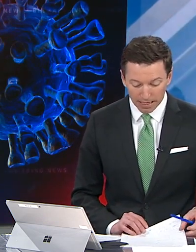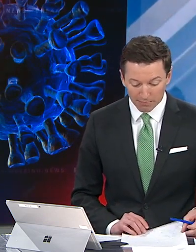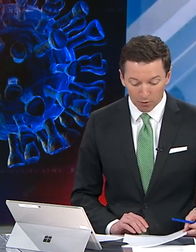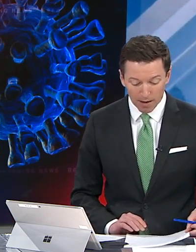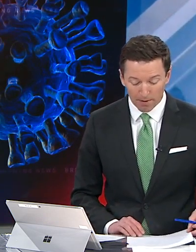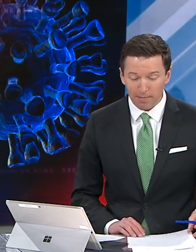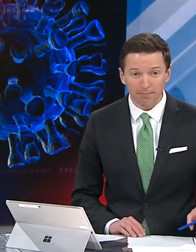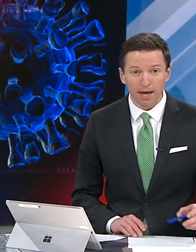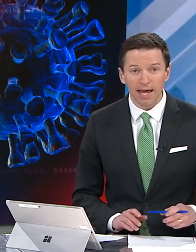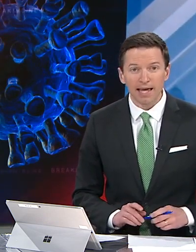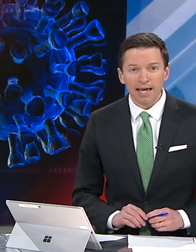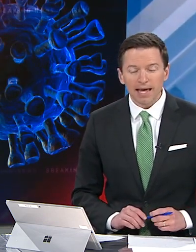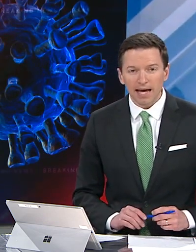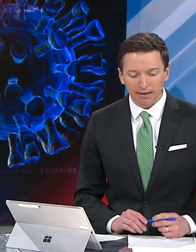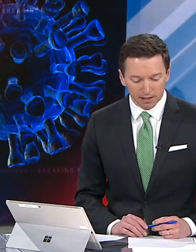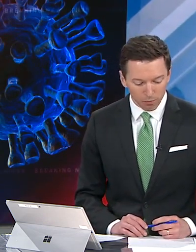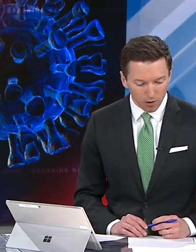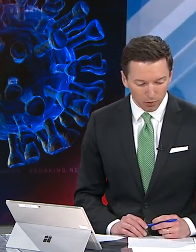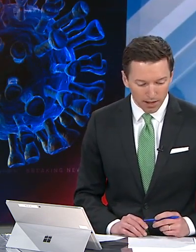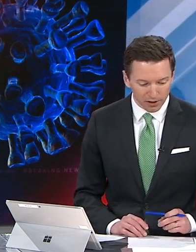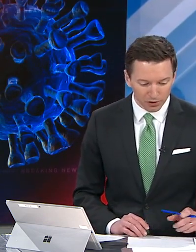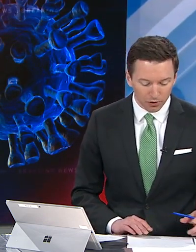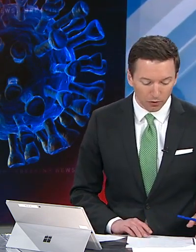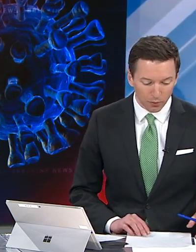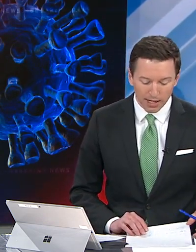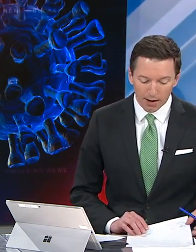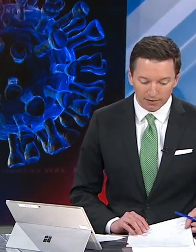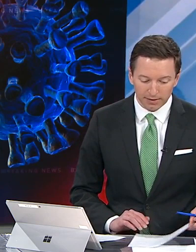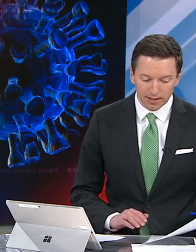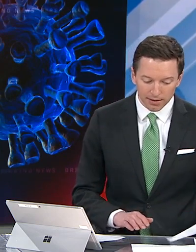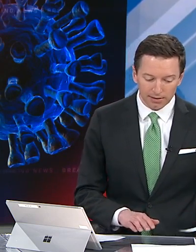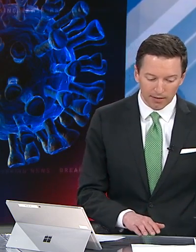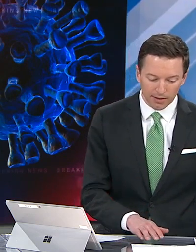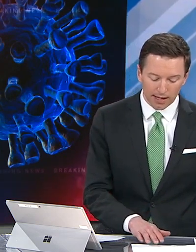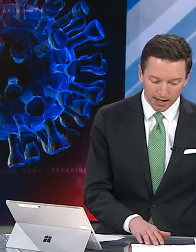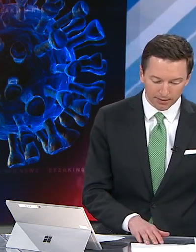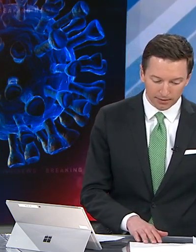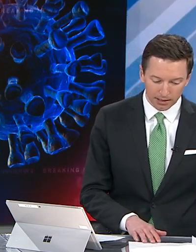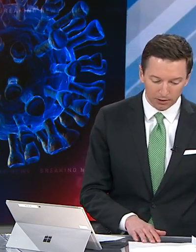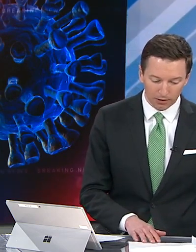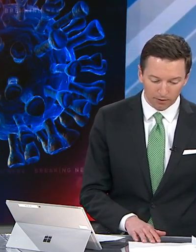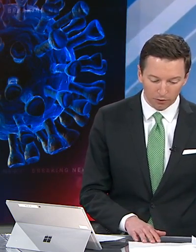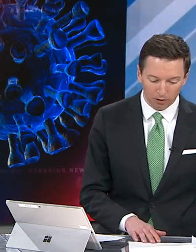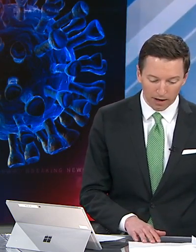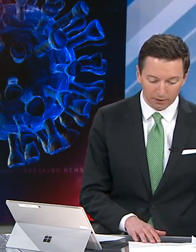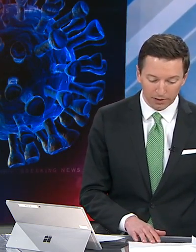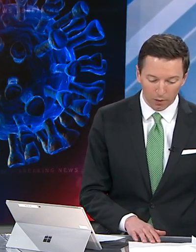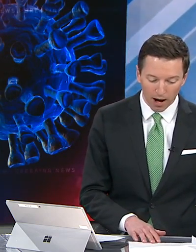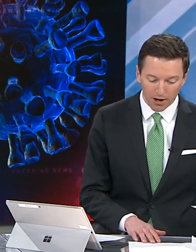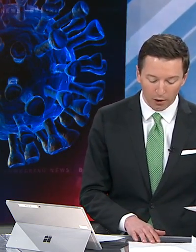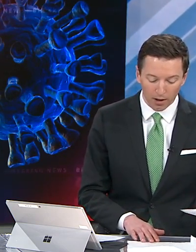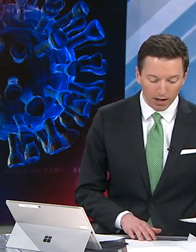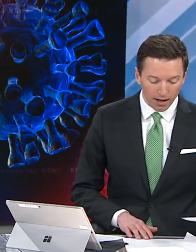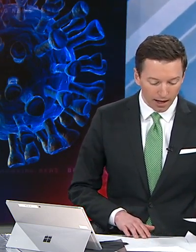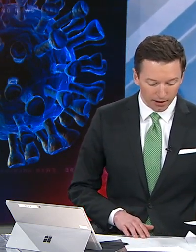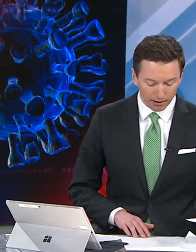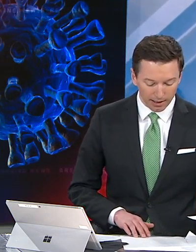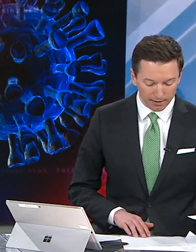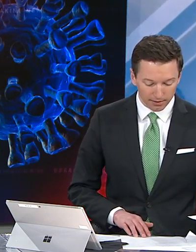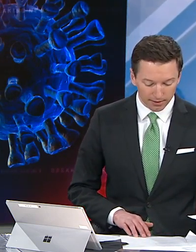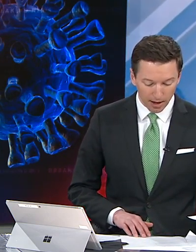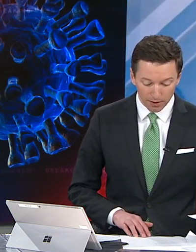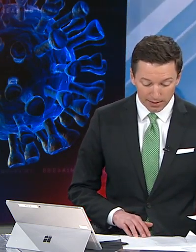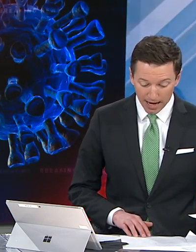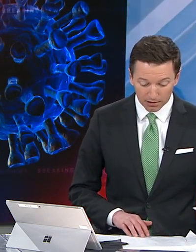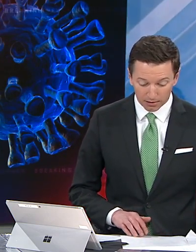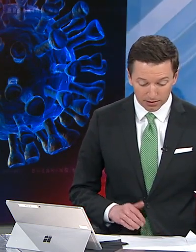maybe late April, maybe mid-May. At this point, we're not sure. We now have 67 cases here of coronavirus in Ohio. The